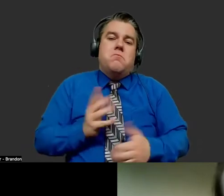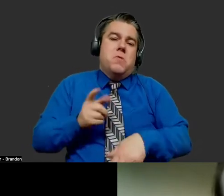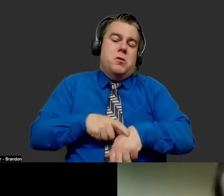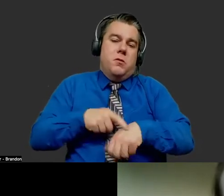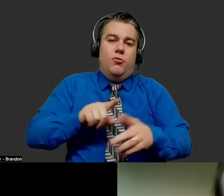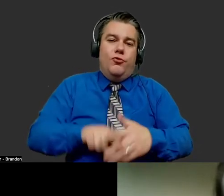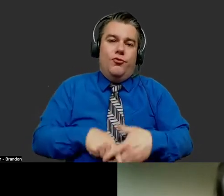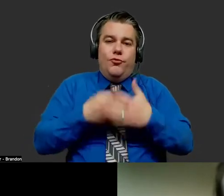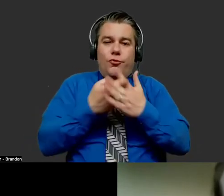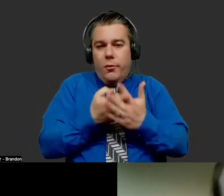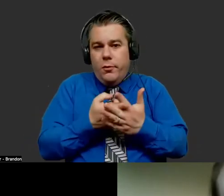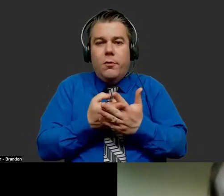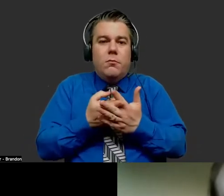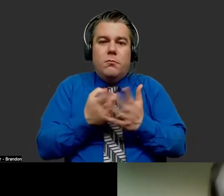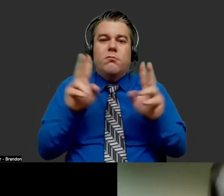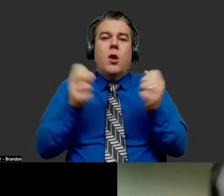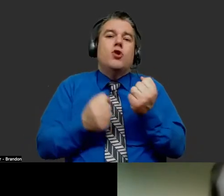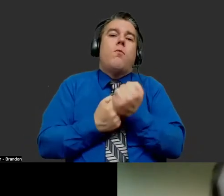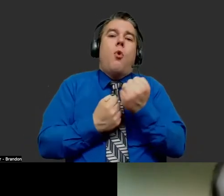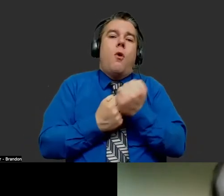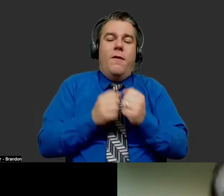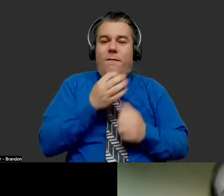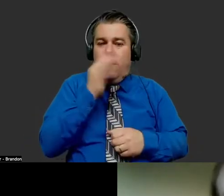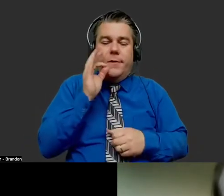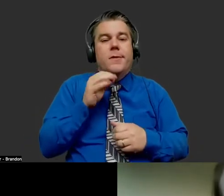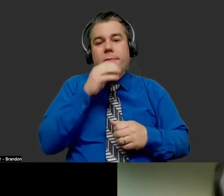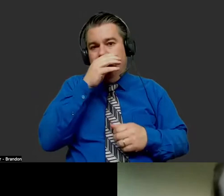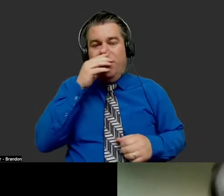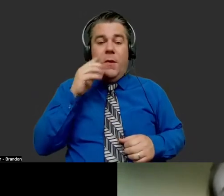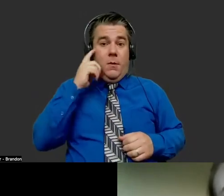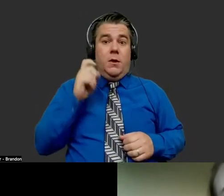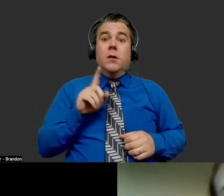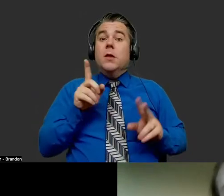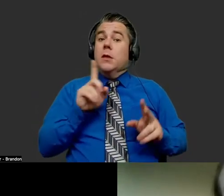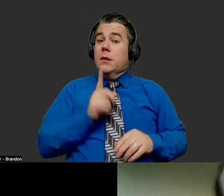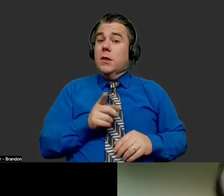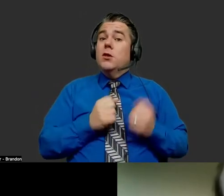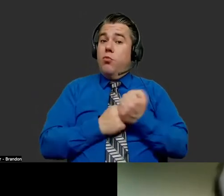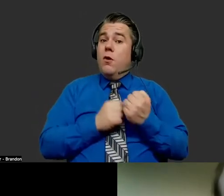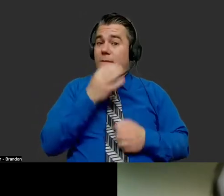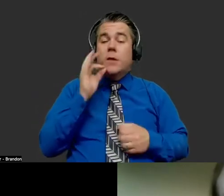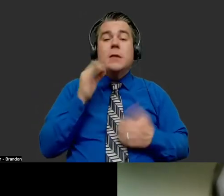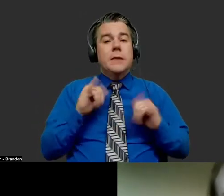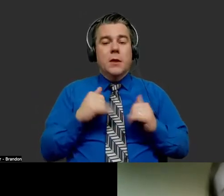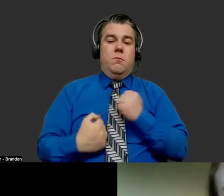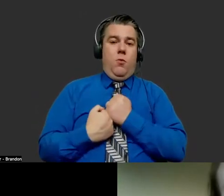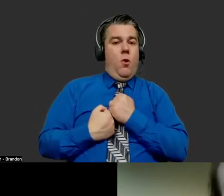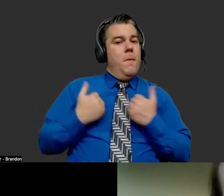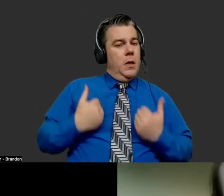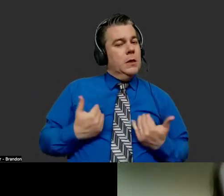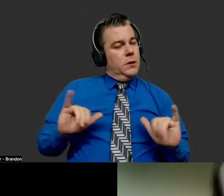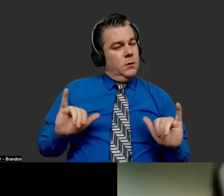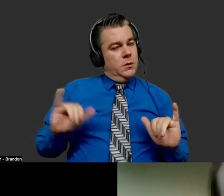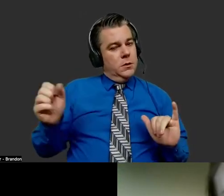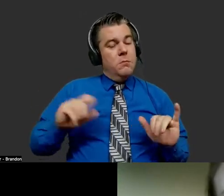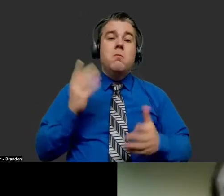doing a supported fast, especially this, because it is a supported fast. So you're still supporting your body. That might be just